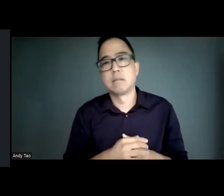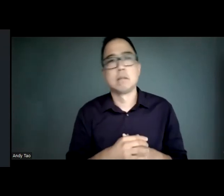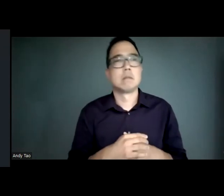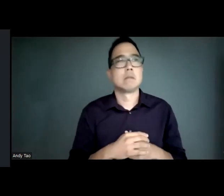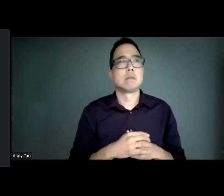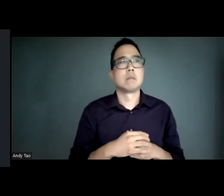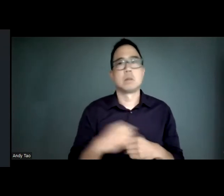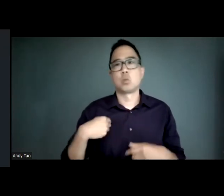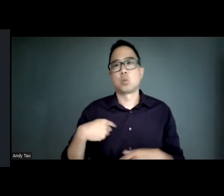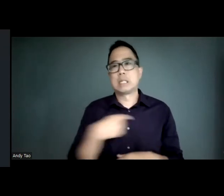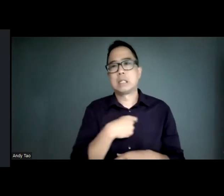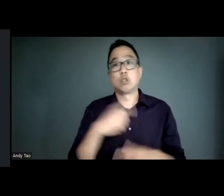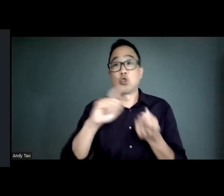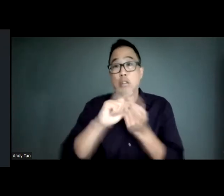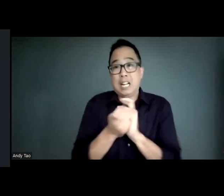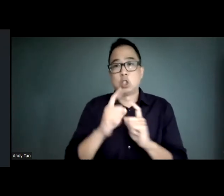Adapt is key word here.